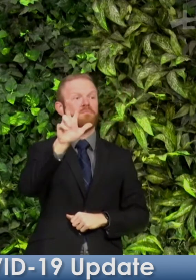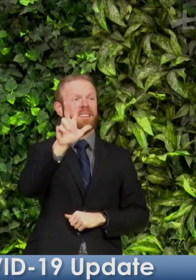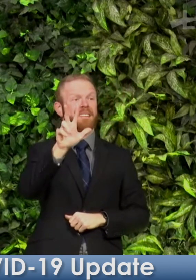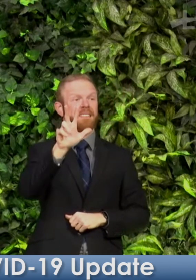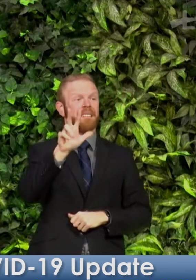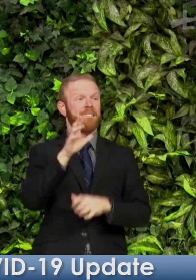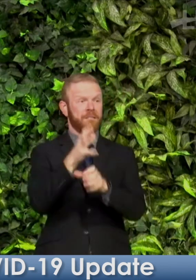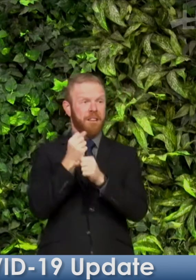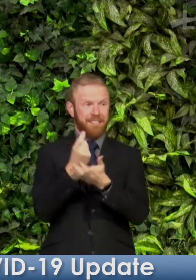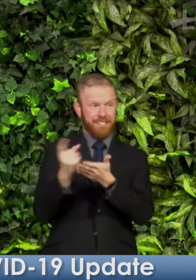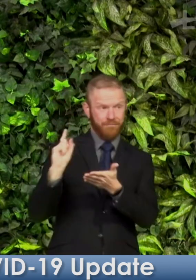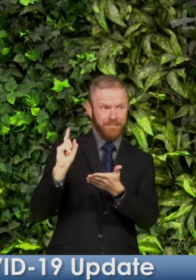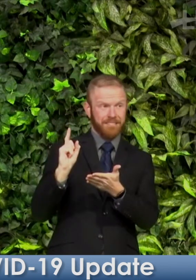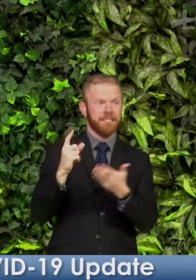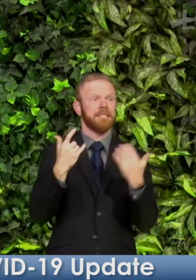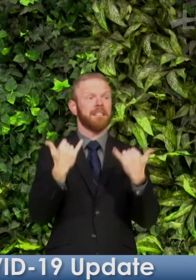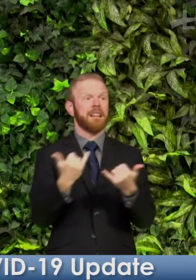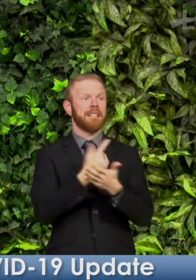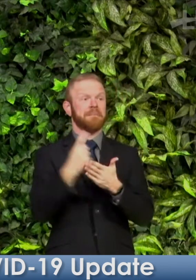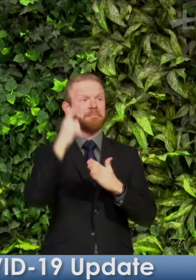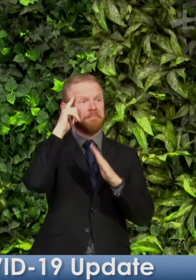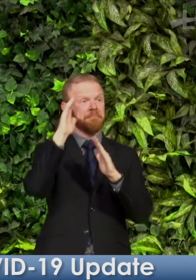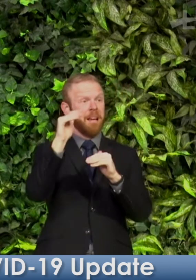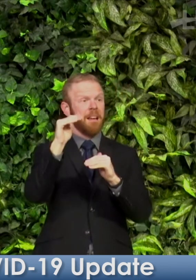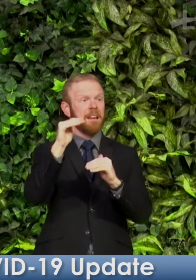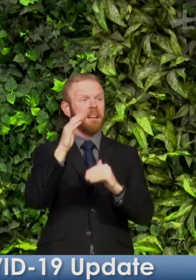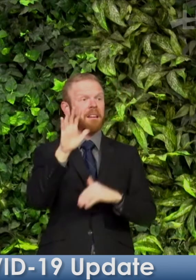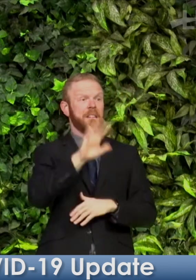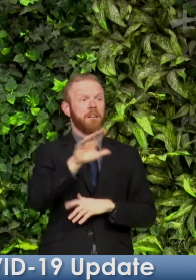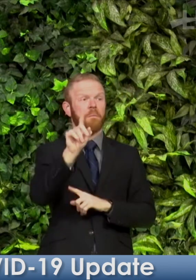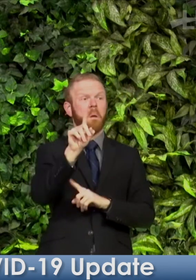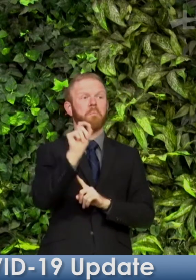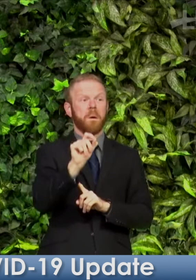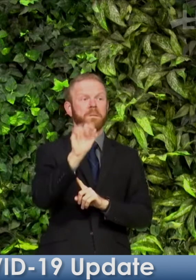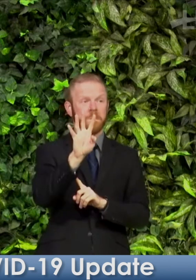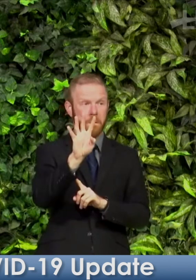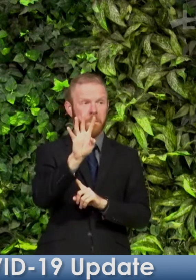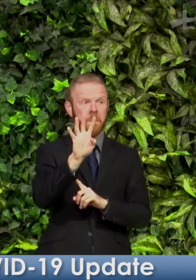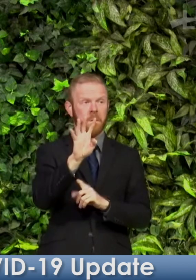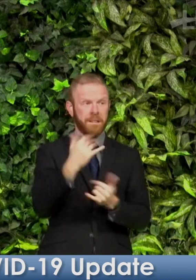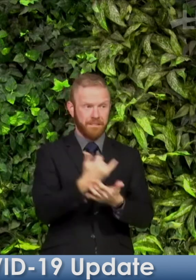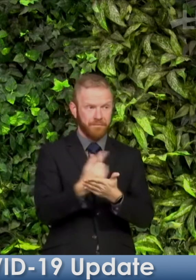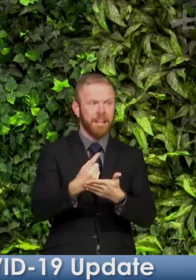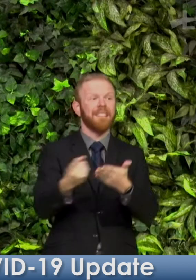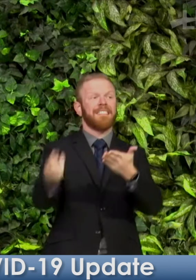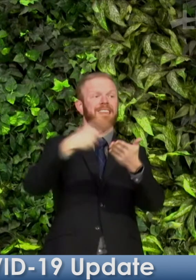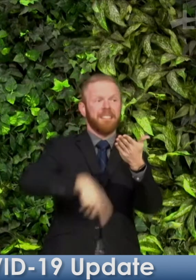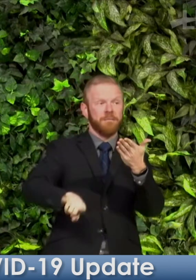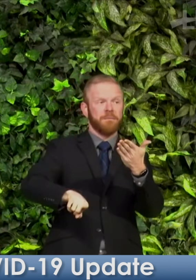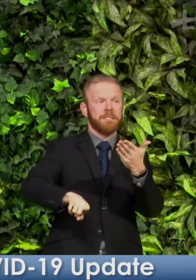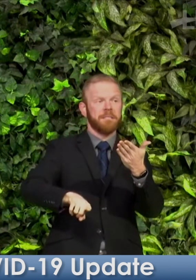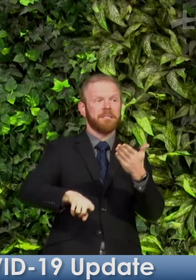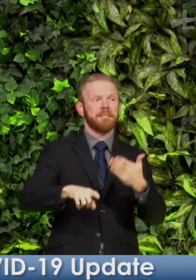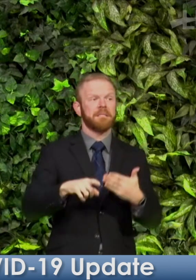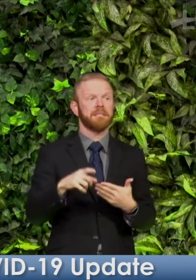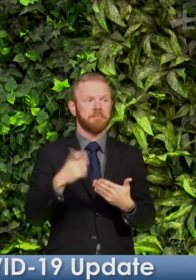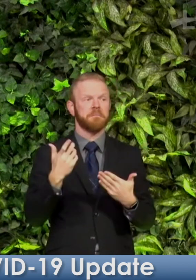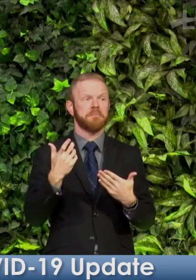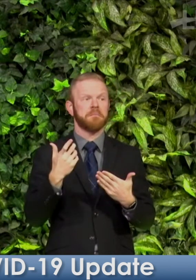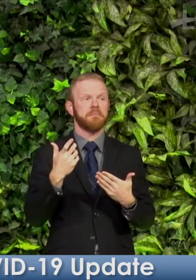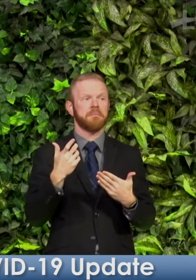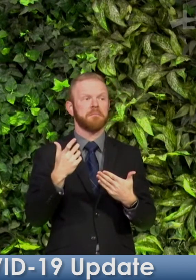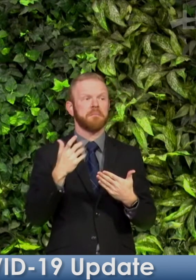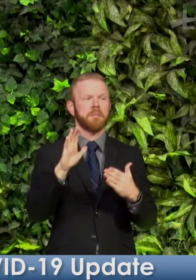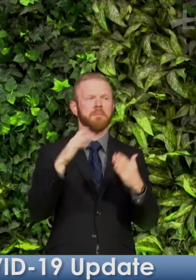week we anticipate receiving about 1.4 million next week, and we're very grateful for the visibility now from the